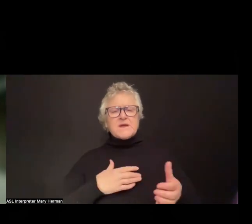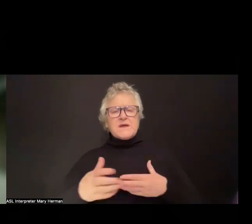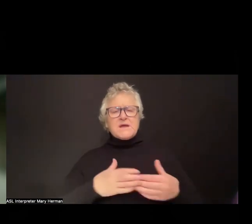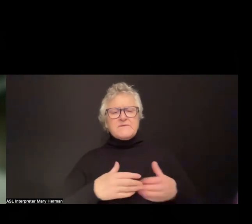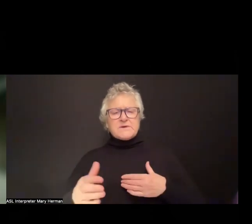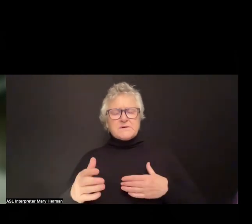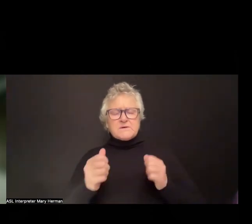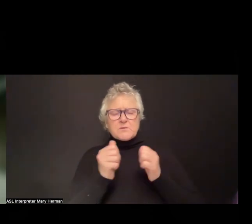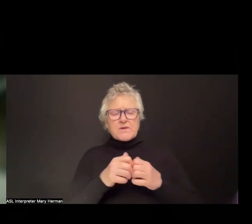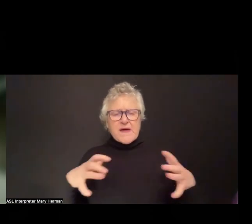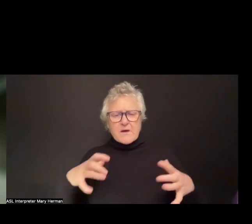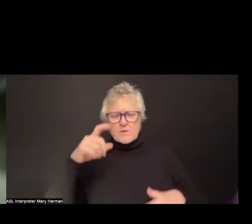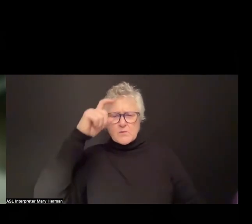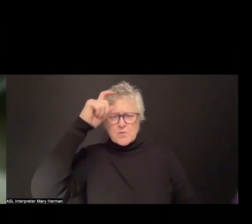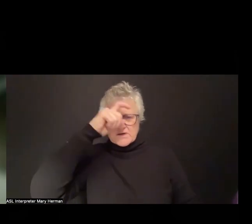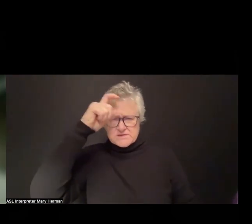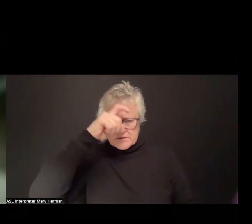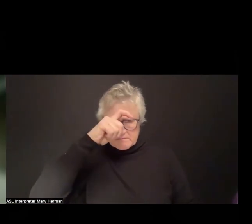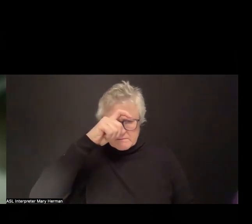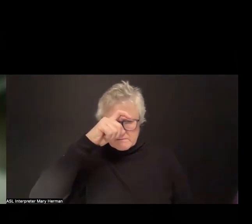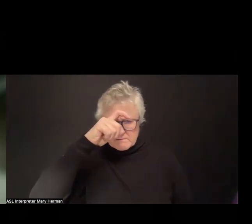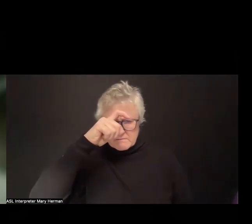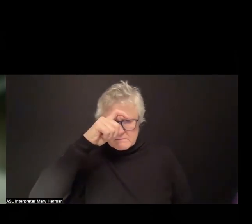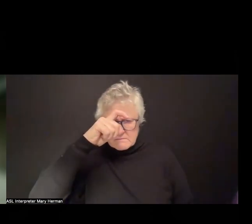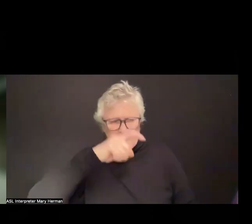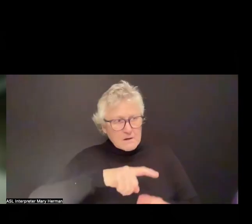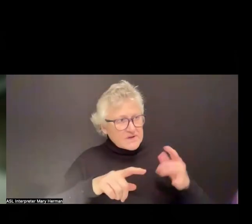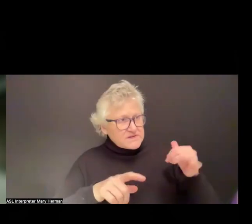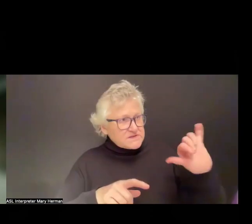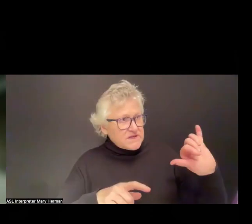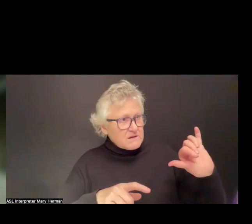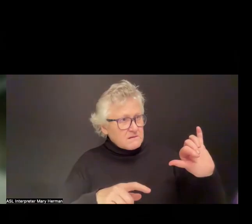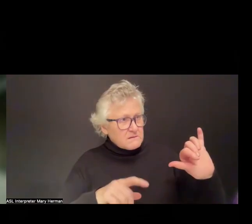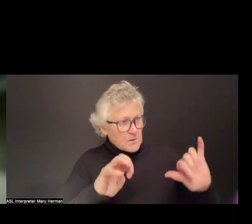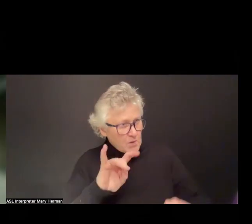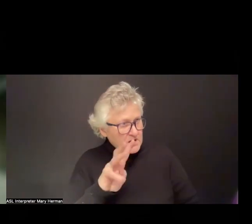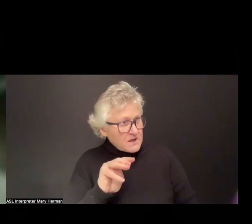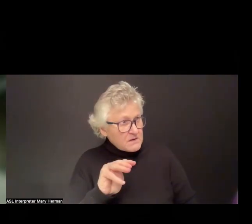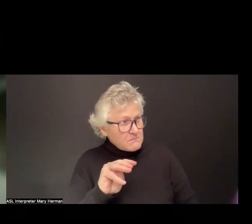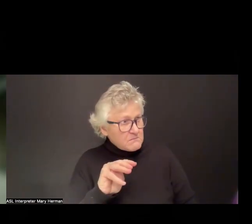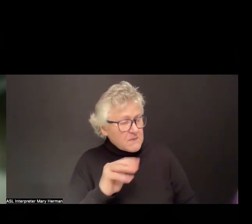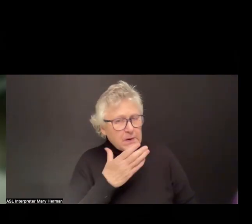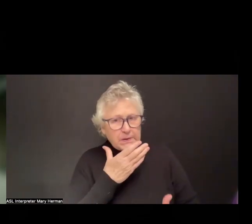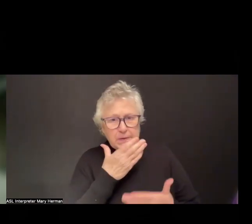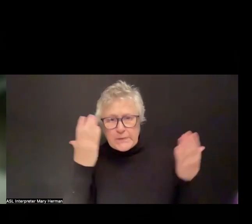wisdom." But William Fly wasn't there. William Fly refused.